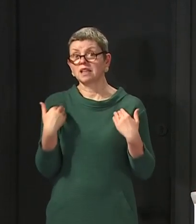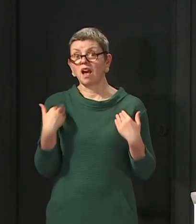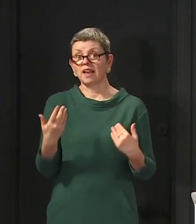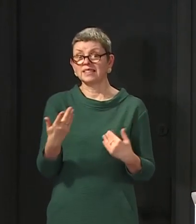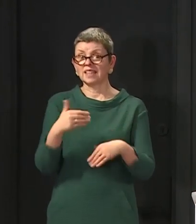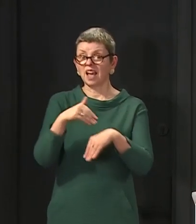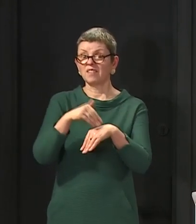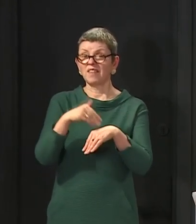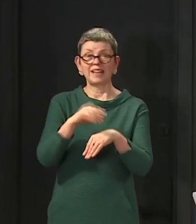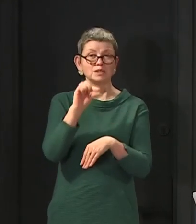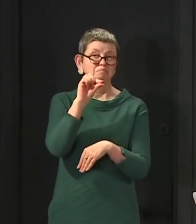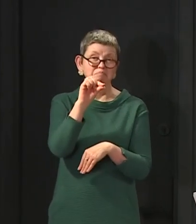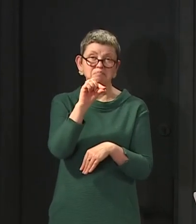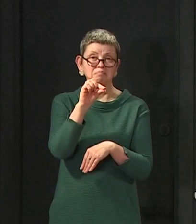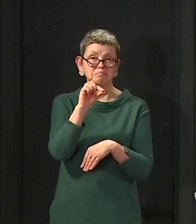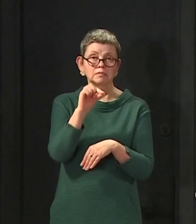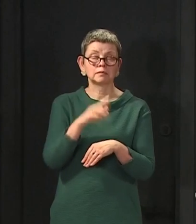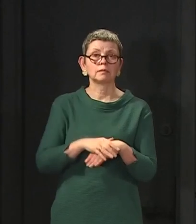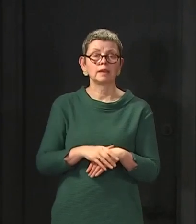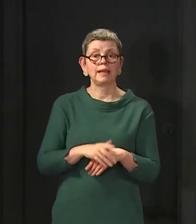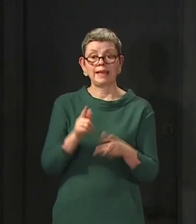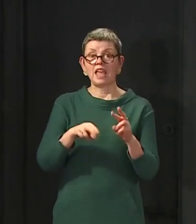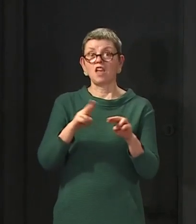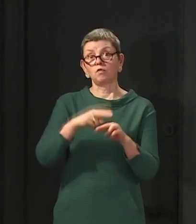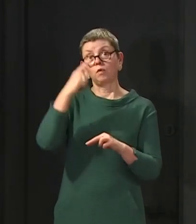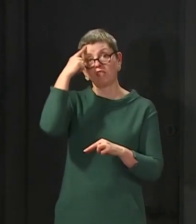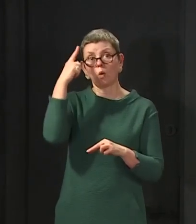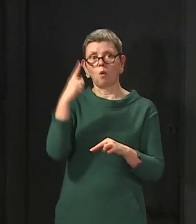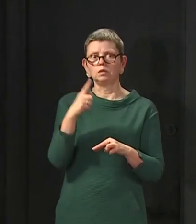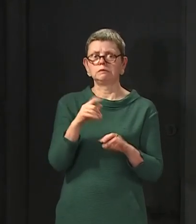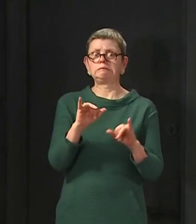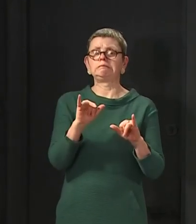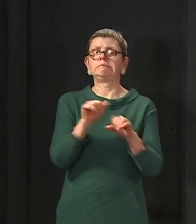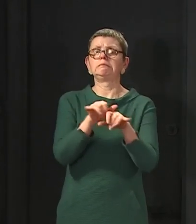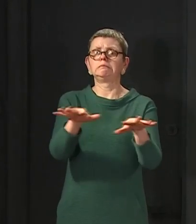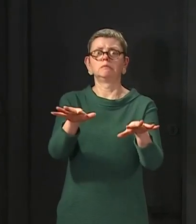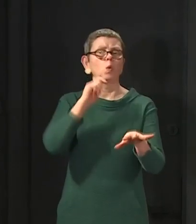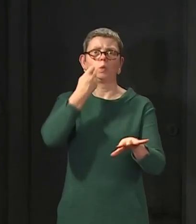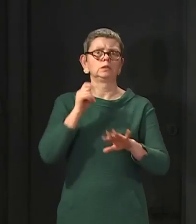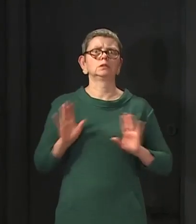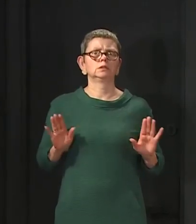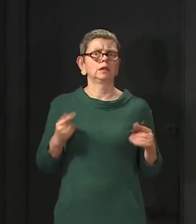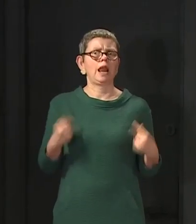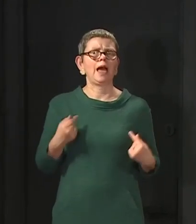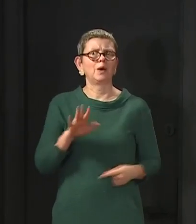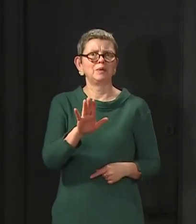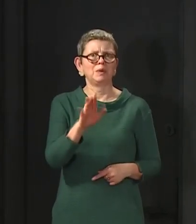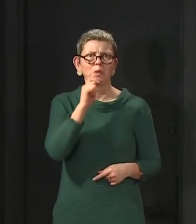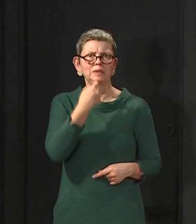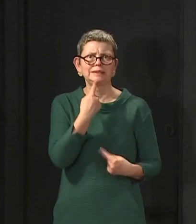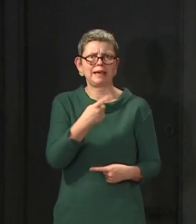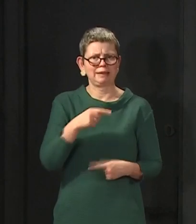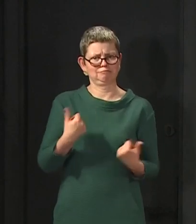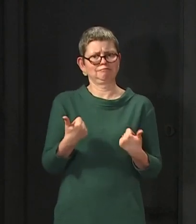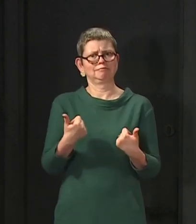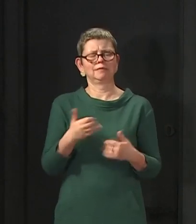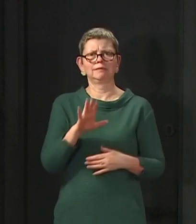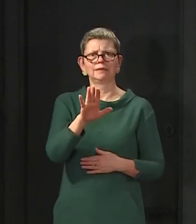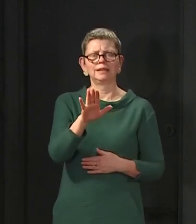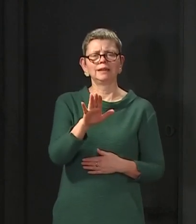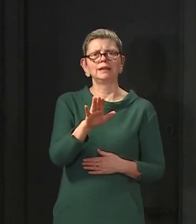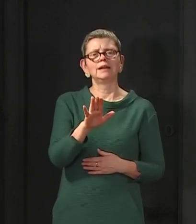this. I'll hand over to Gregor in a second. If we didn't think that, we wouldn't be doing this today. And the main reason in overall terms, and this